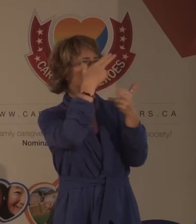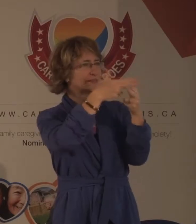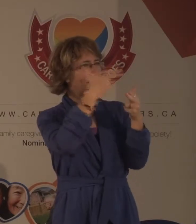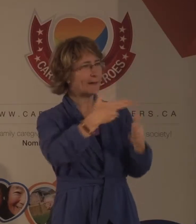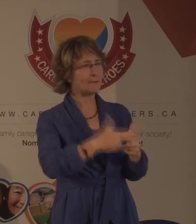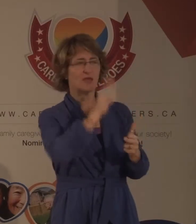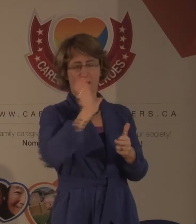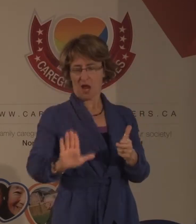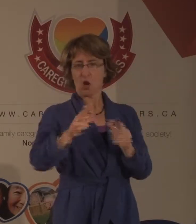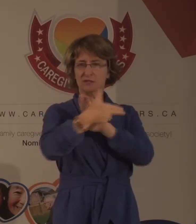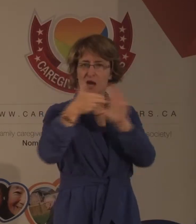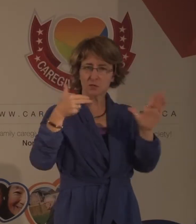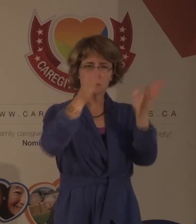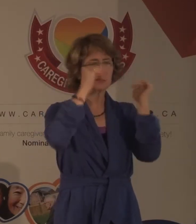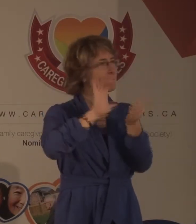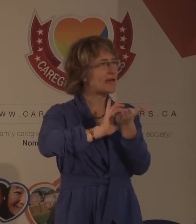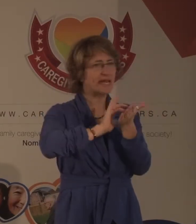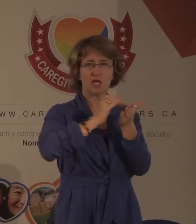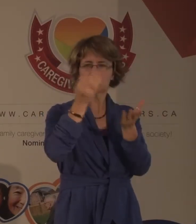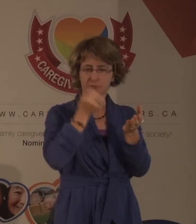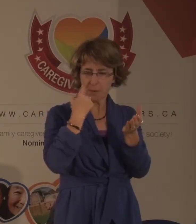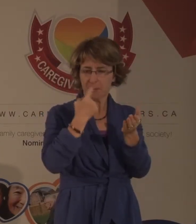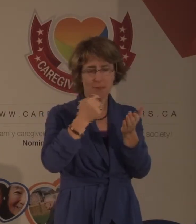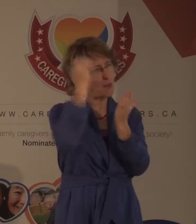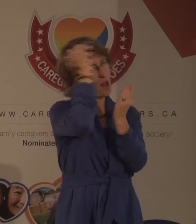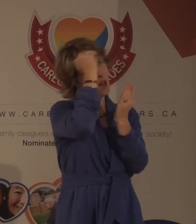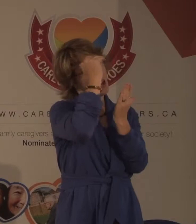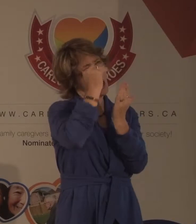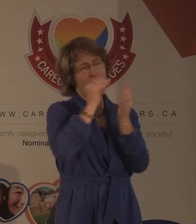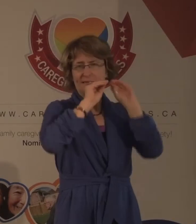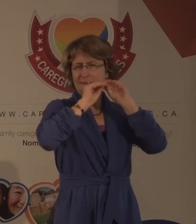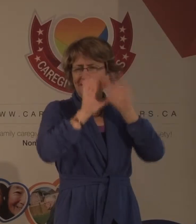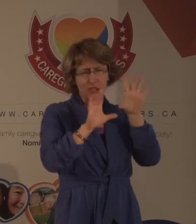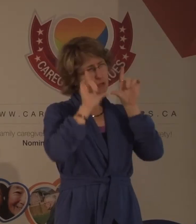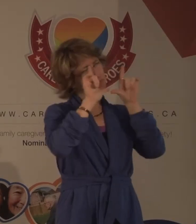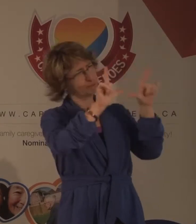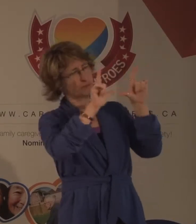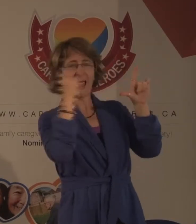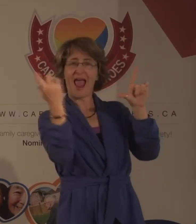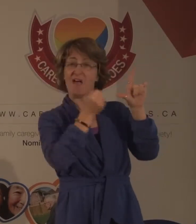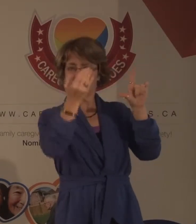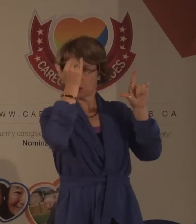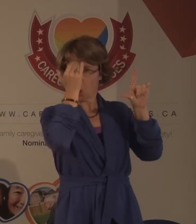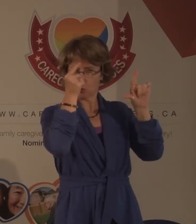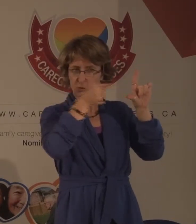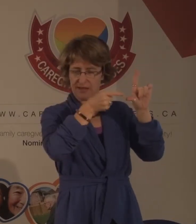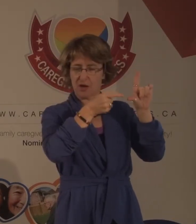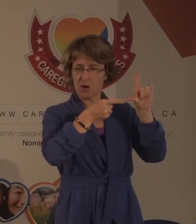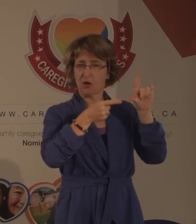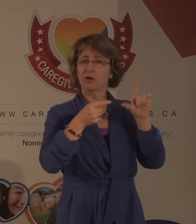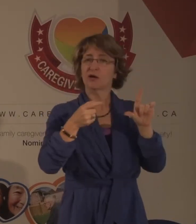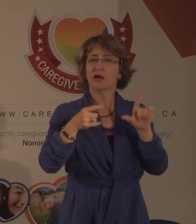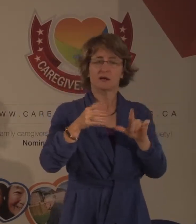the diagnosis, what's the medication. All those things should be front and center, should be someplace that everyone knows where it is, and particularly